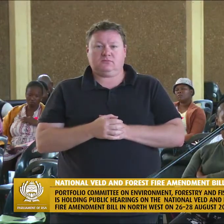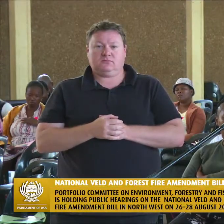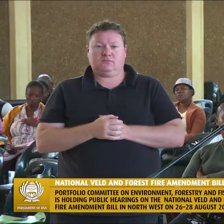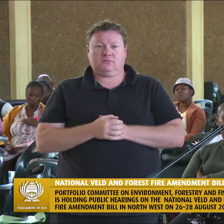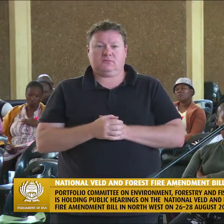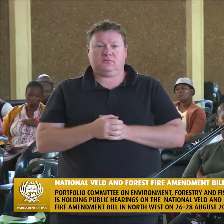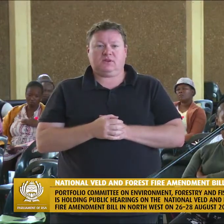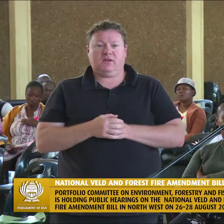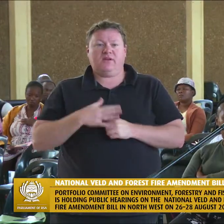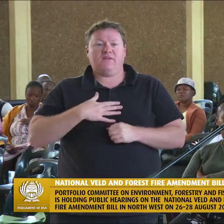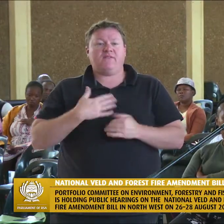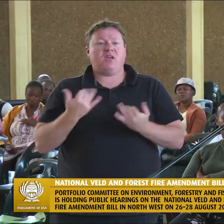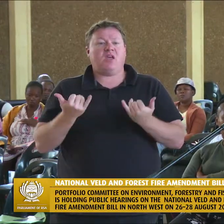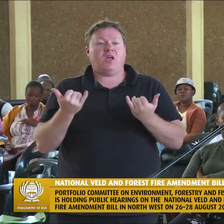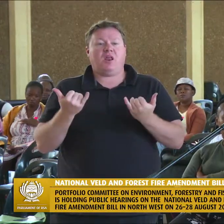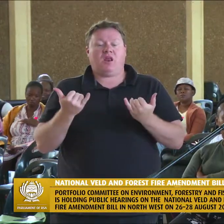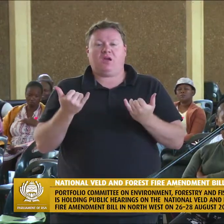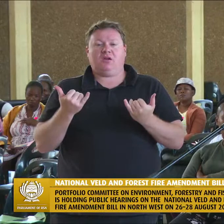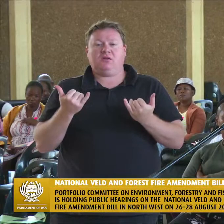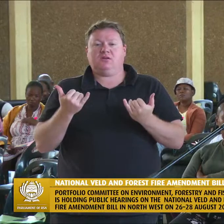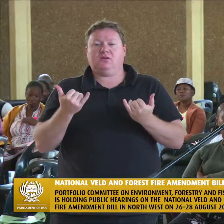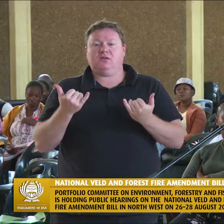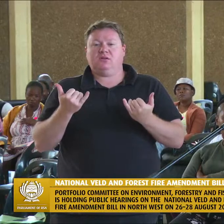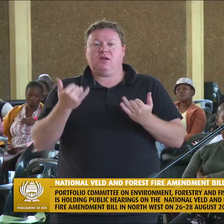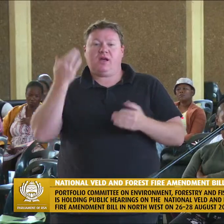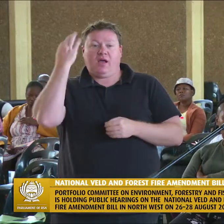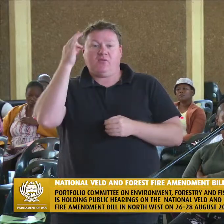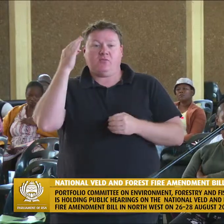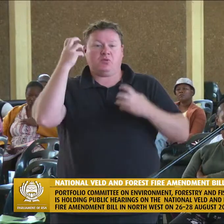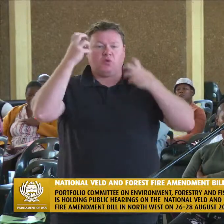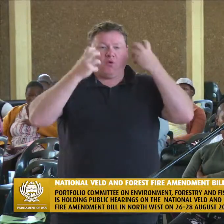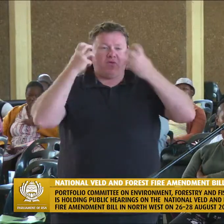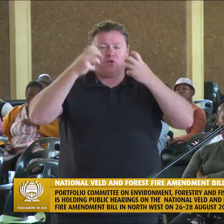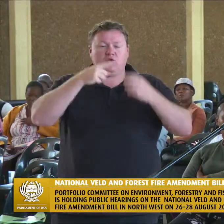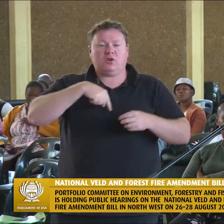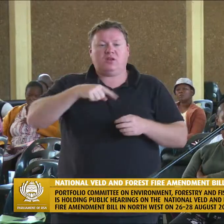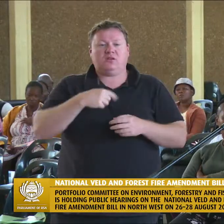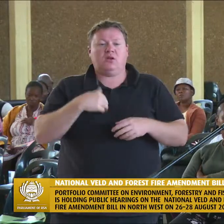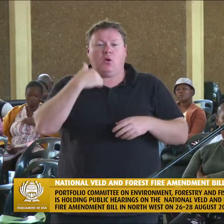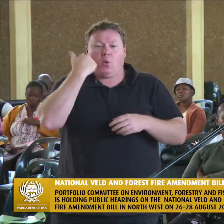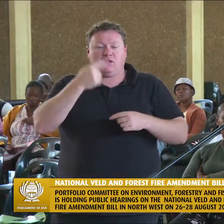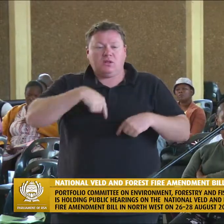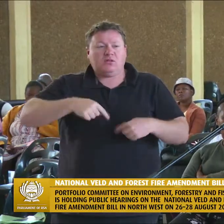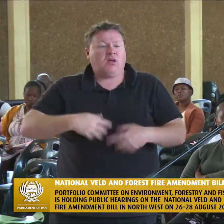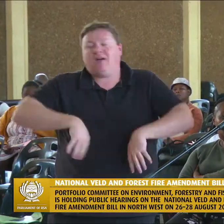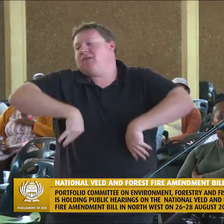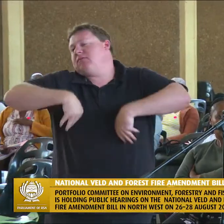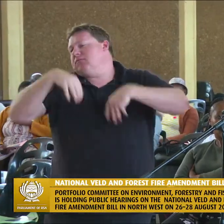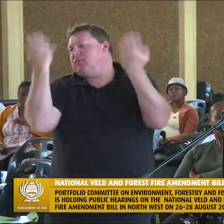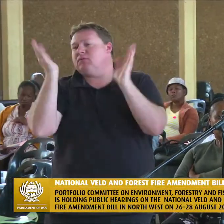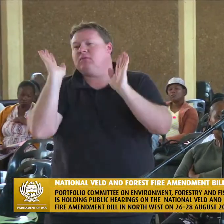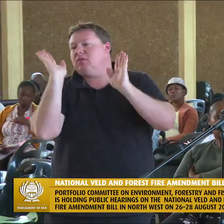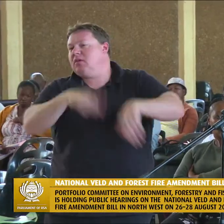it seems the government is confusing us intentionally they want us to give up on this